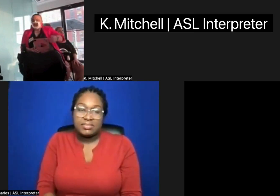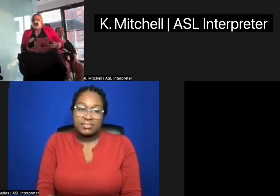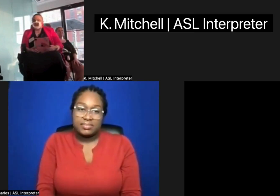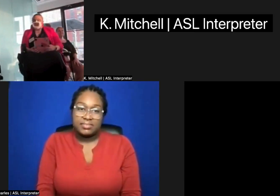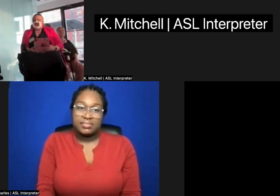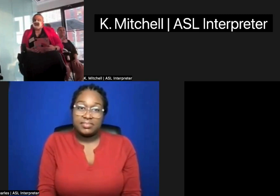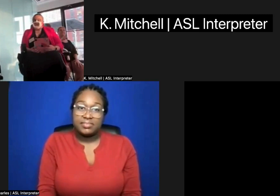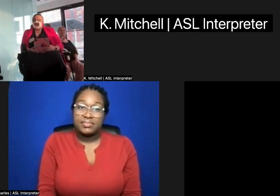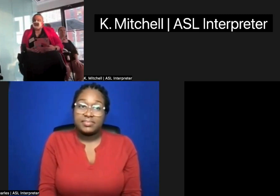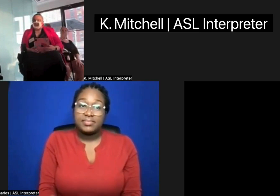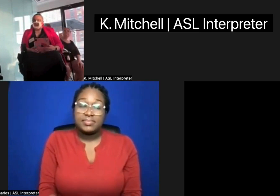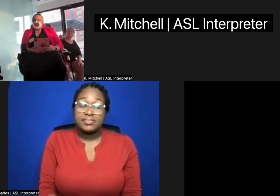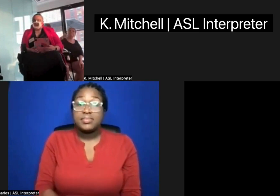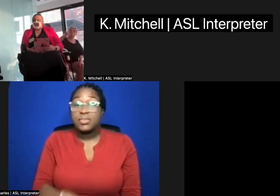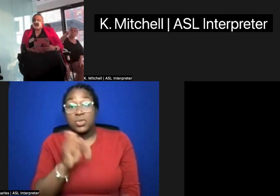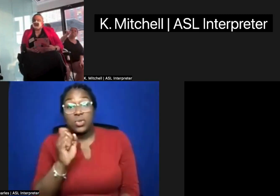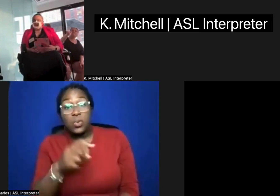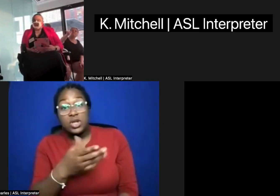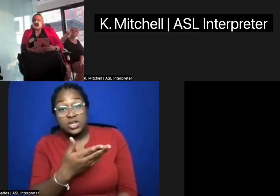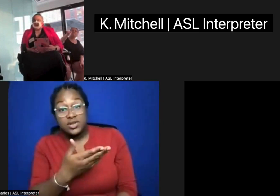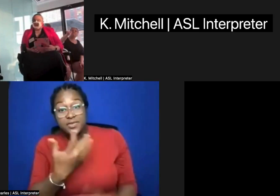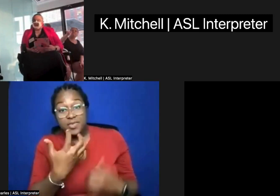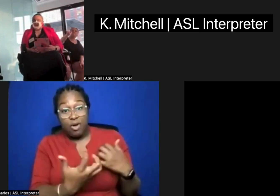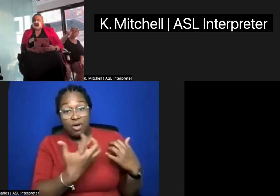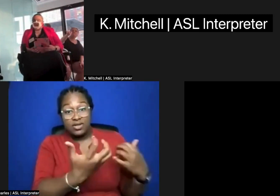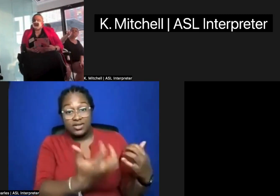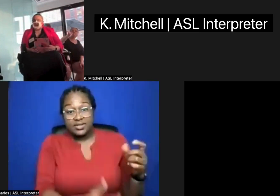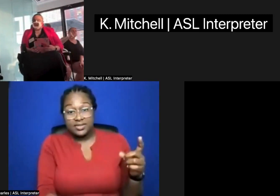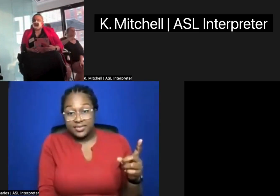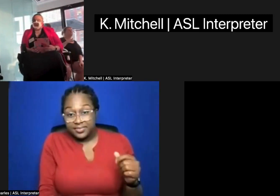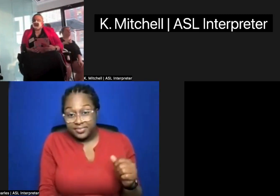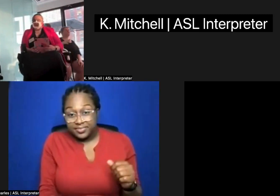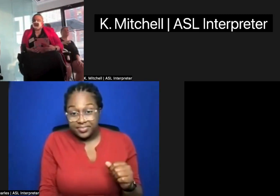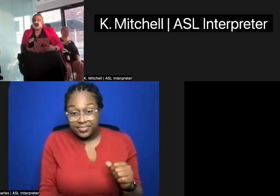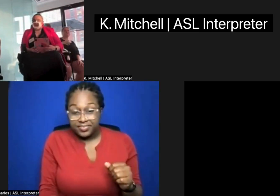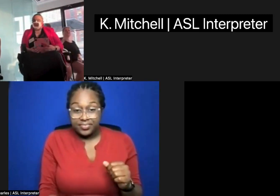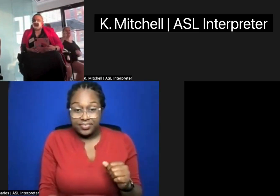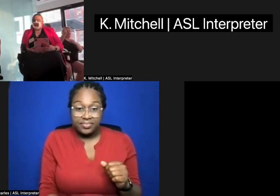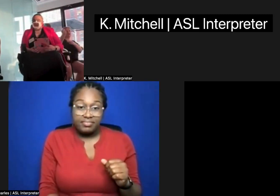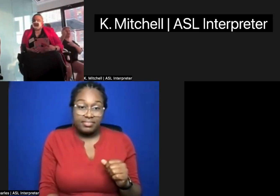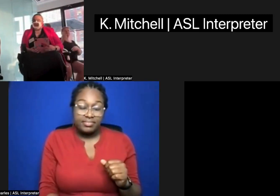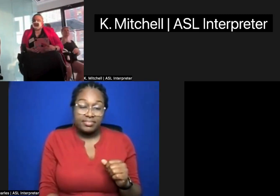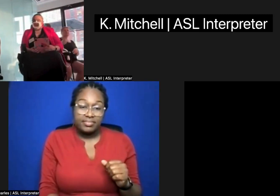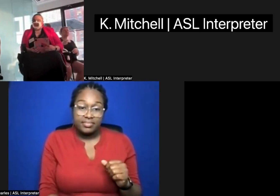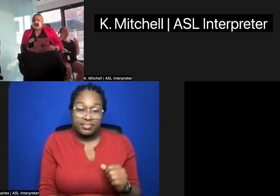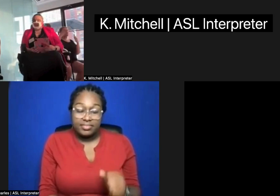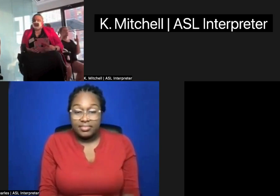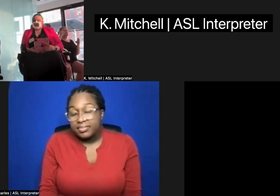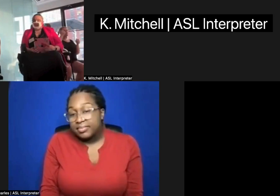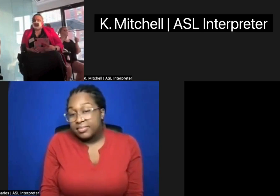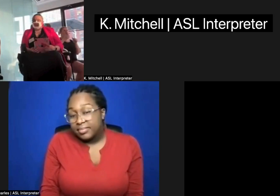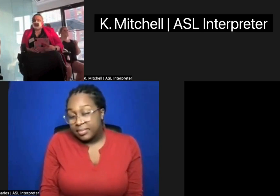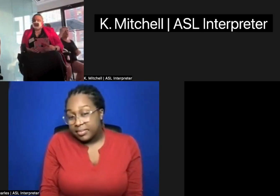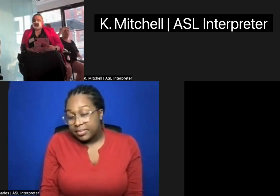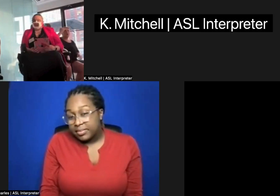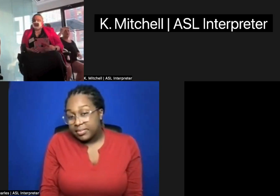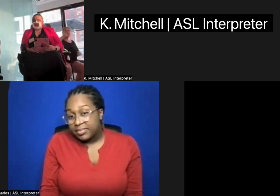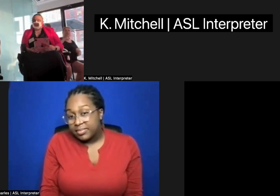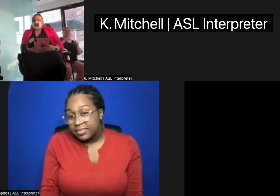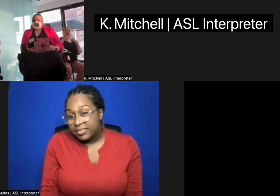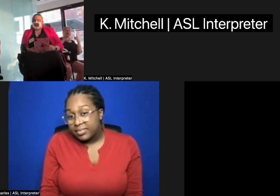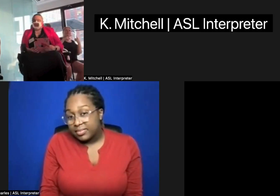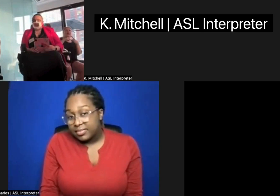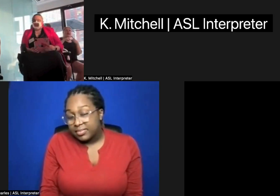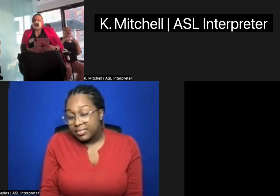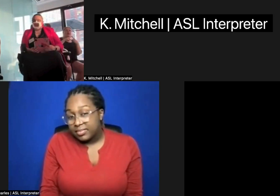Yeah, Greg? So I don't know if any of you know about this. So in terms of students